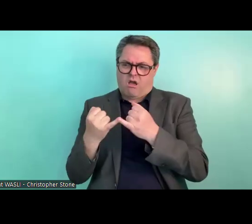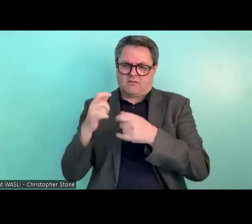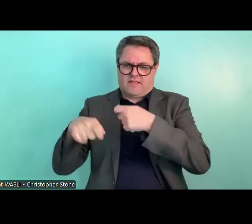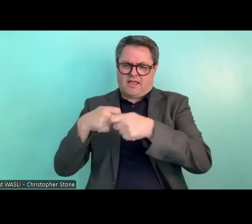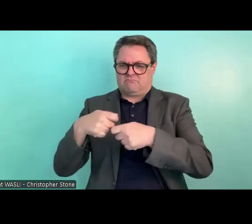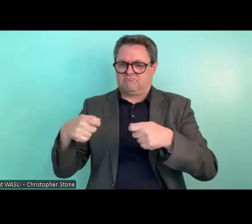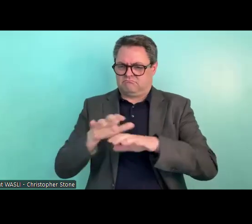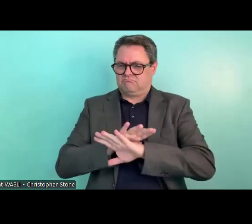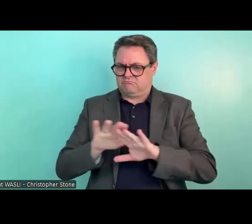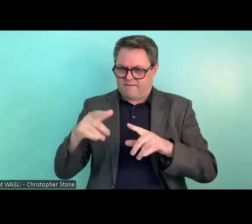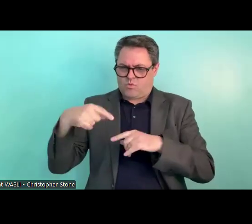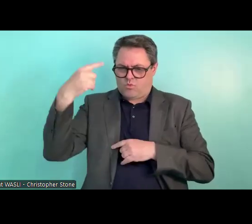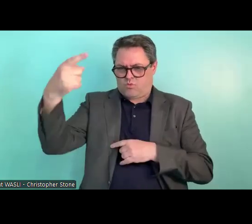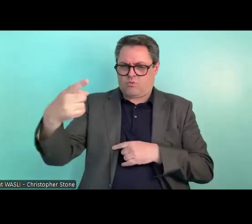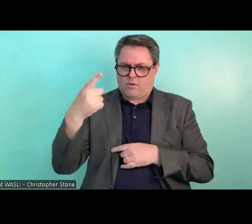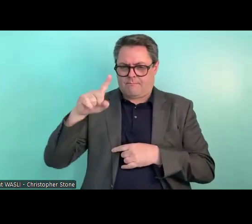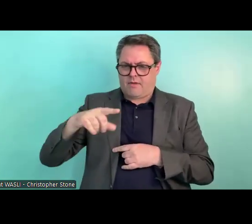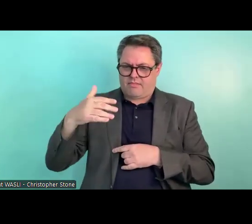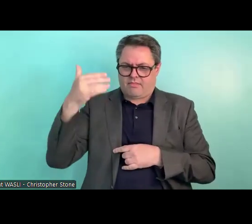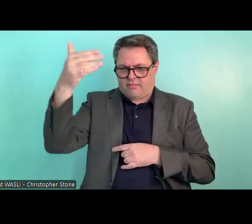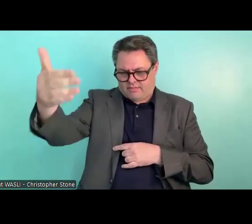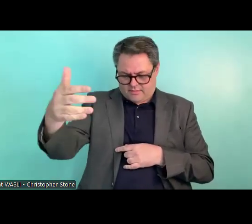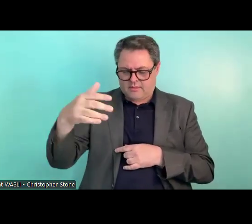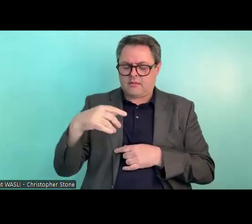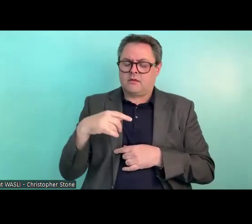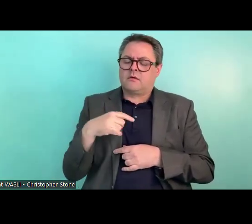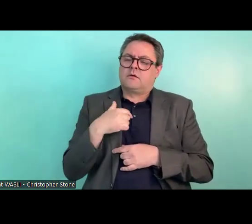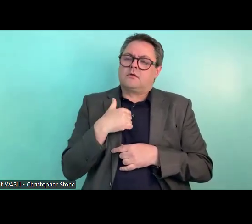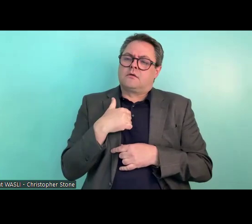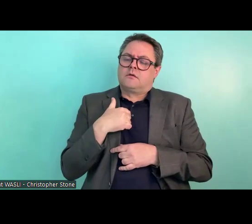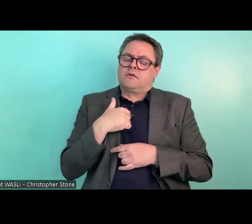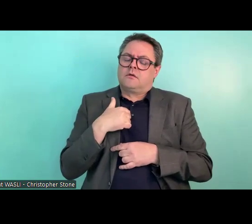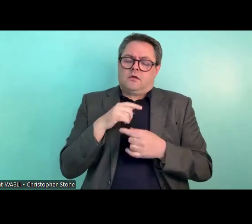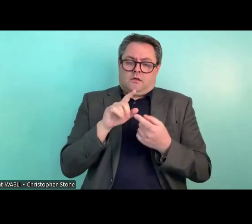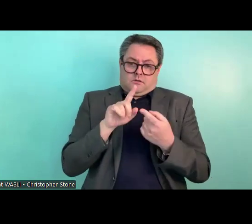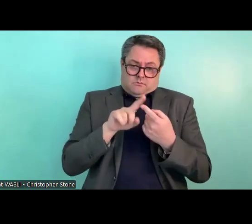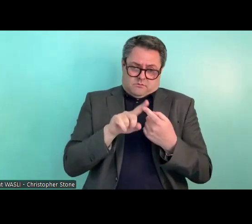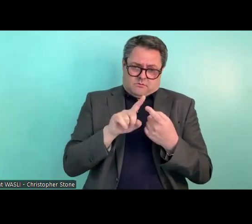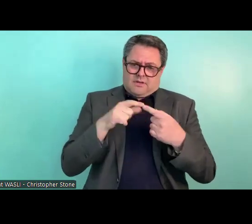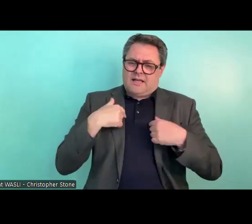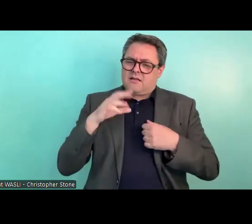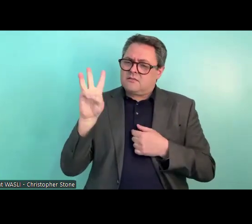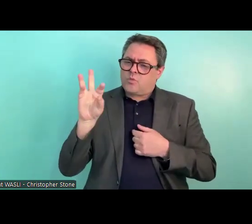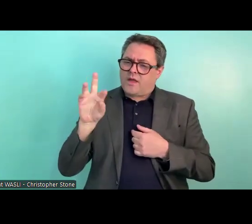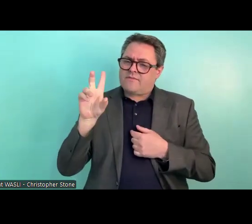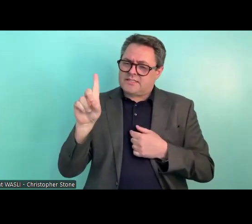And also some things just to share before we tie up and we regroup again on the 20th of June.